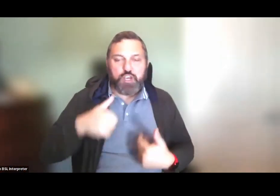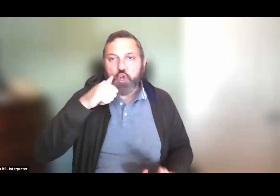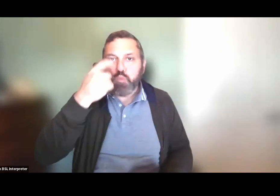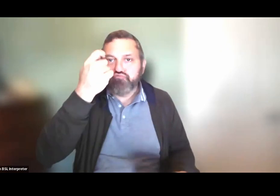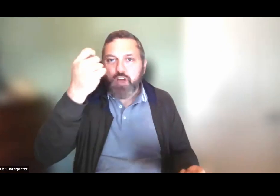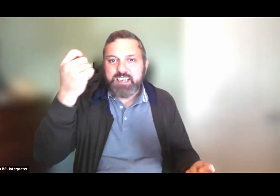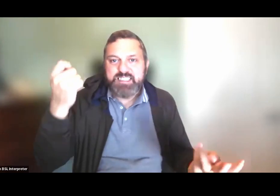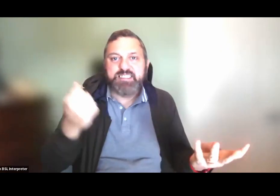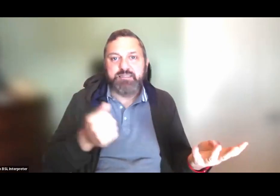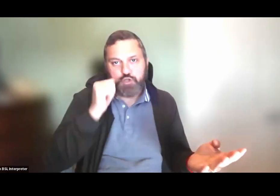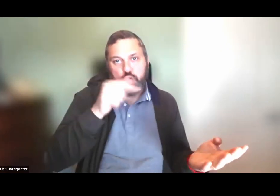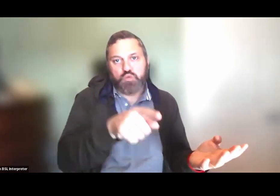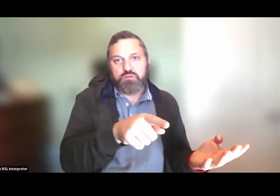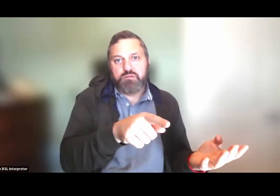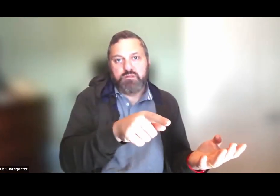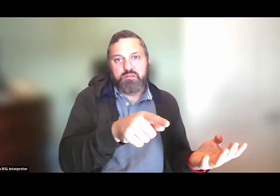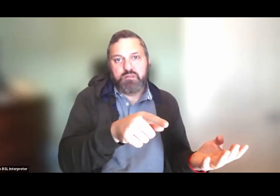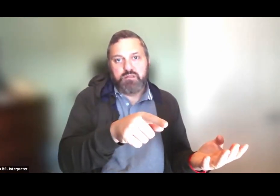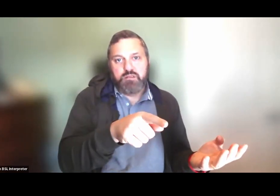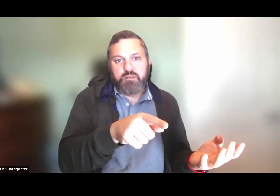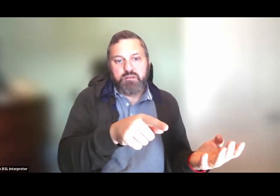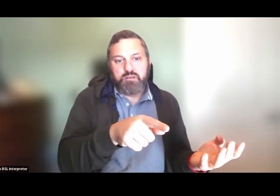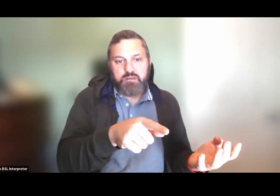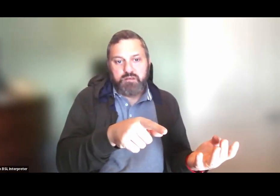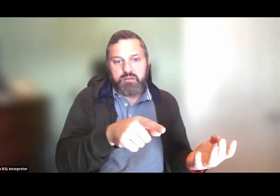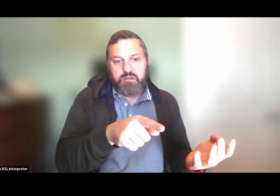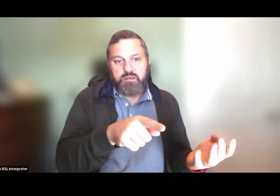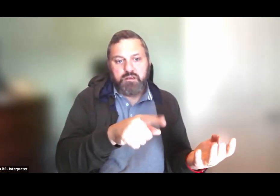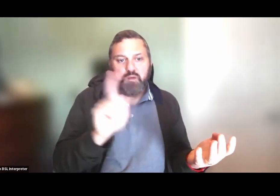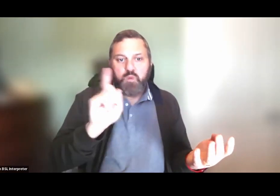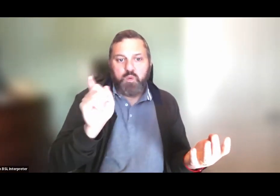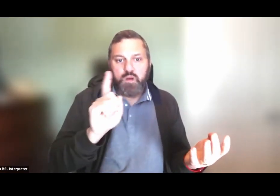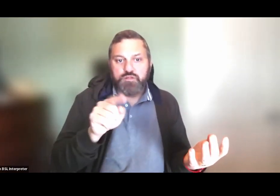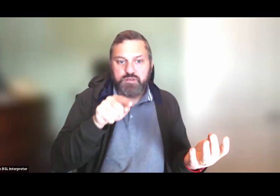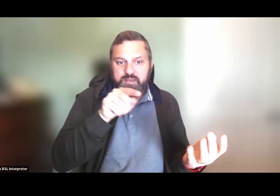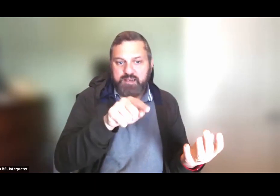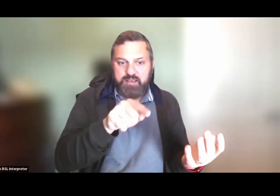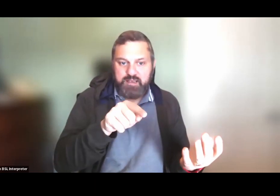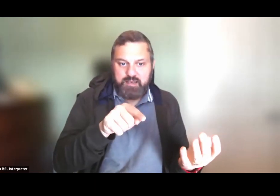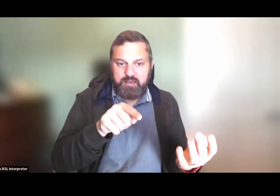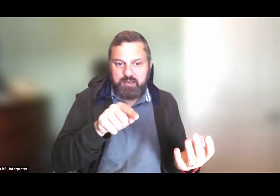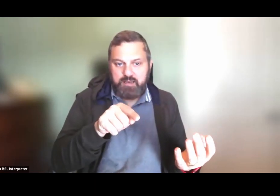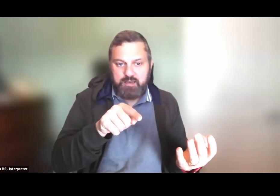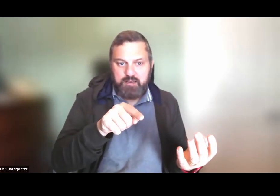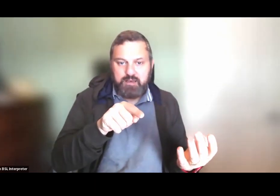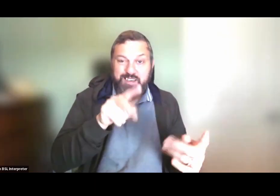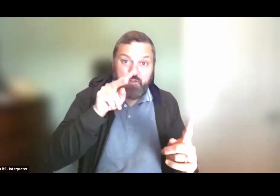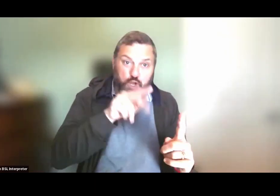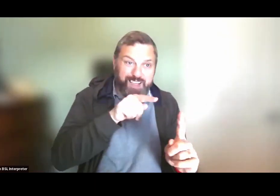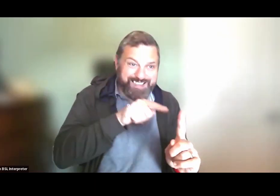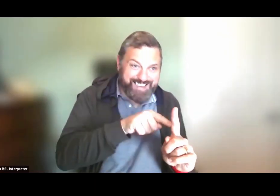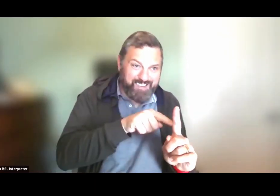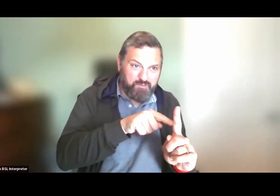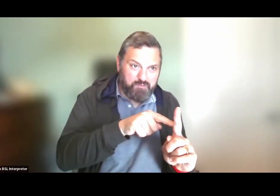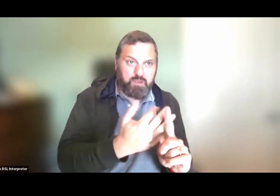this character is not just how absurdly narrow he is. It's what looking at him does to us, because you see, the